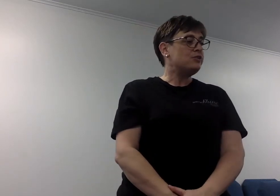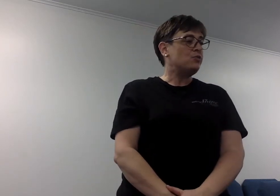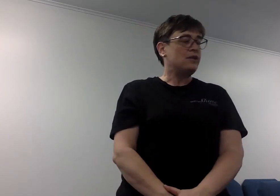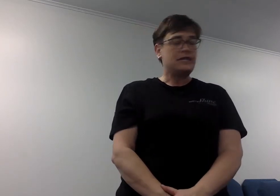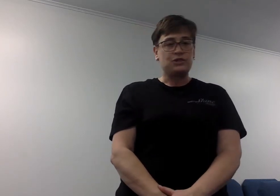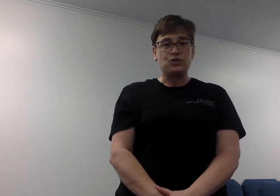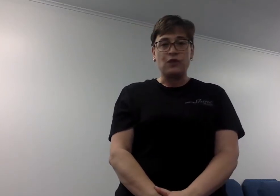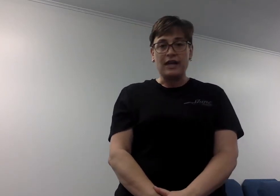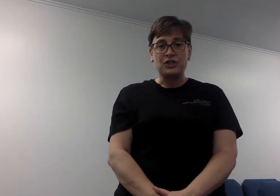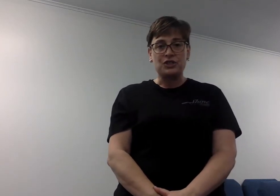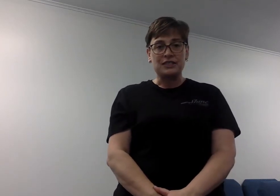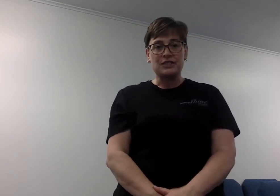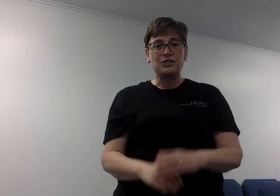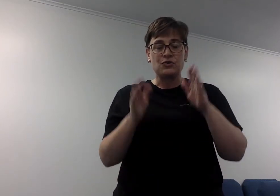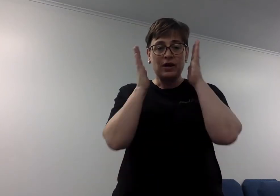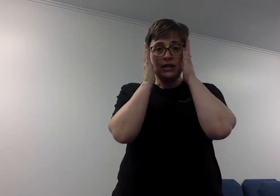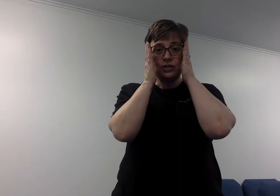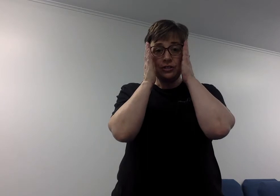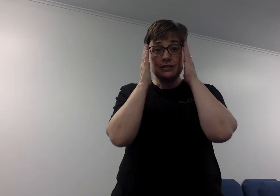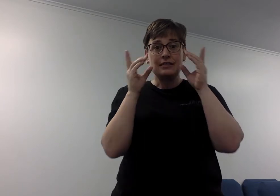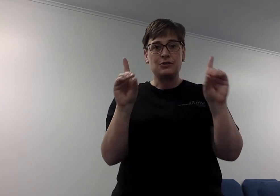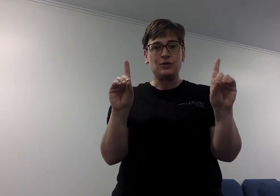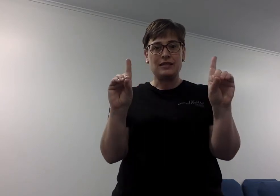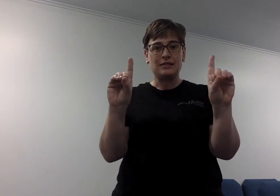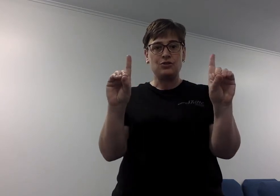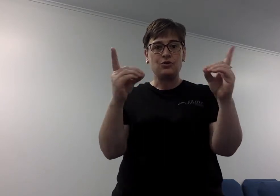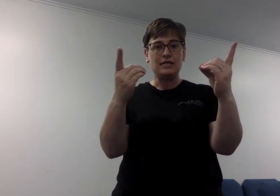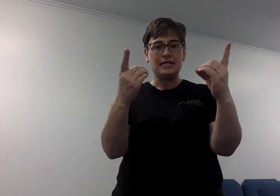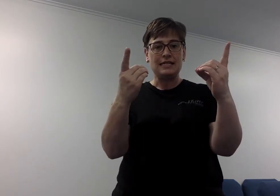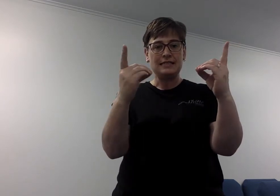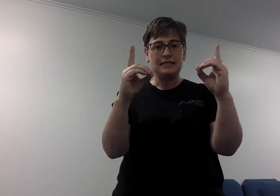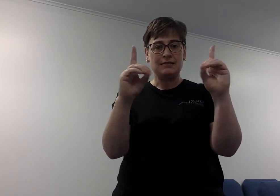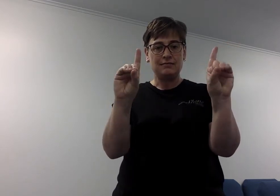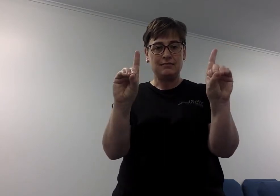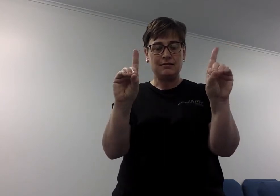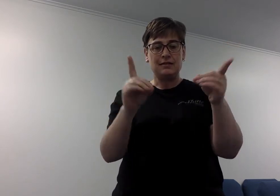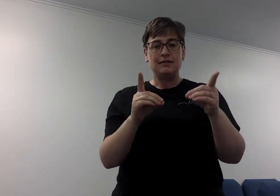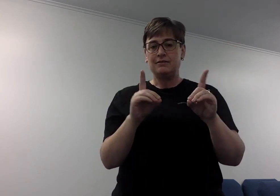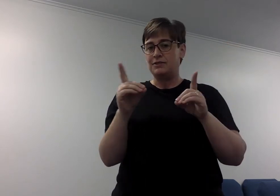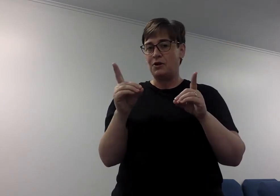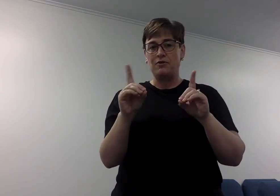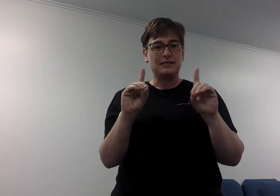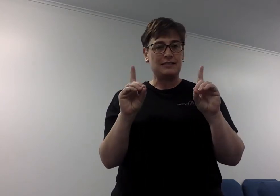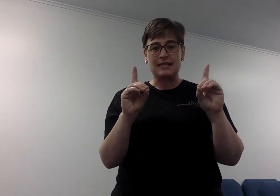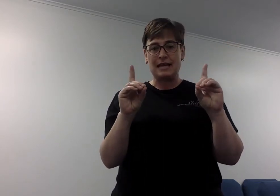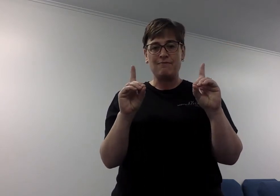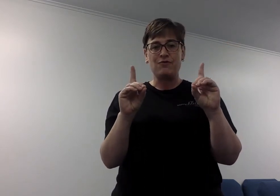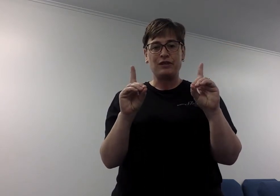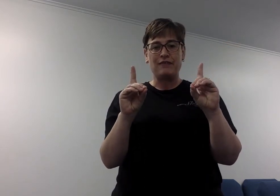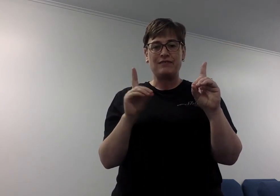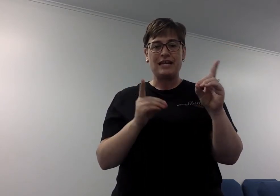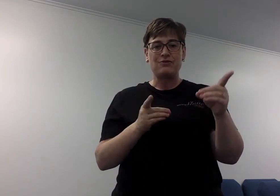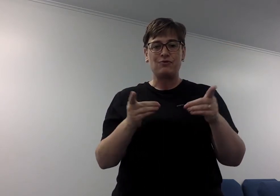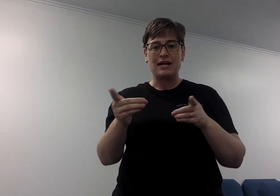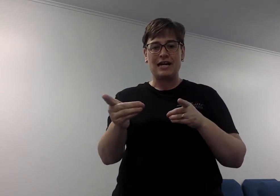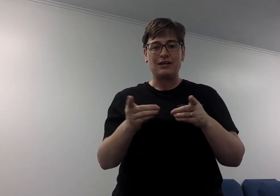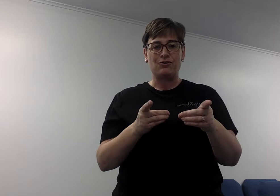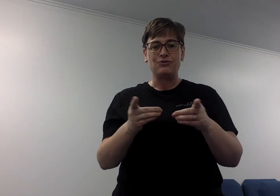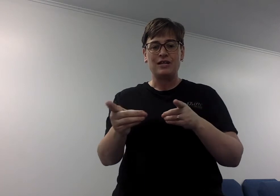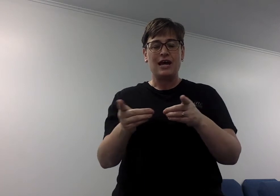one is directions. Directions is with 2 D's. So it's the same for left and right-handers.